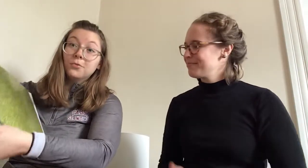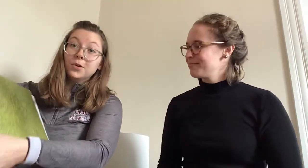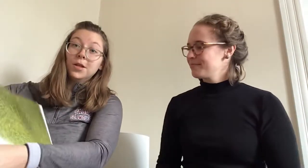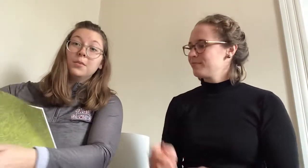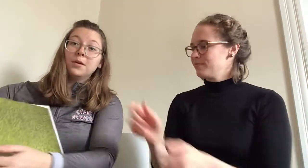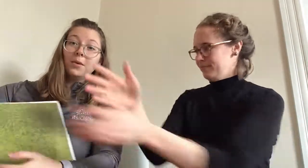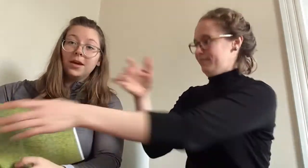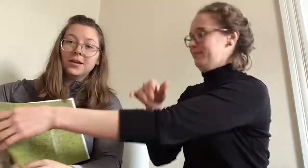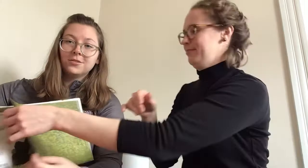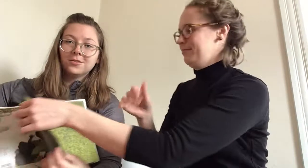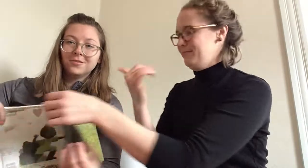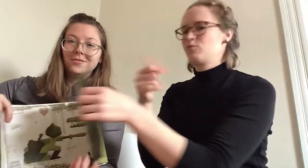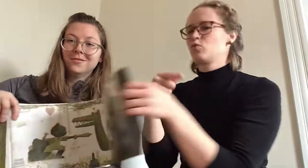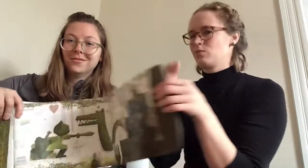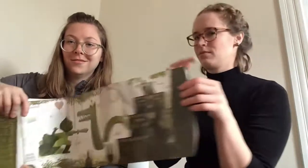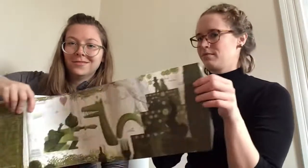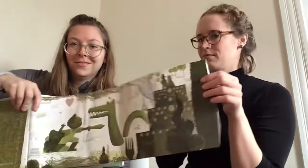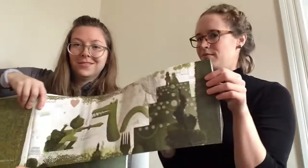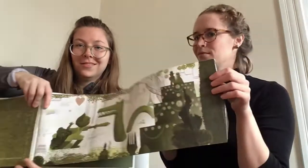This is a really big page.